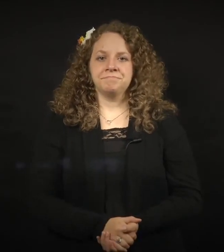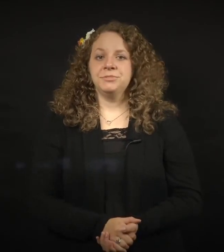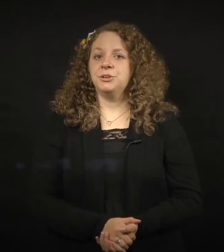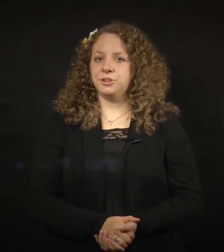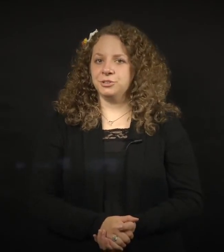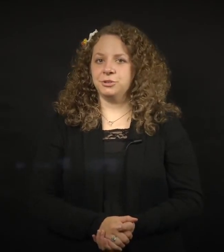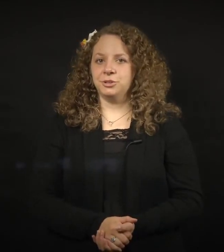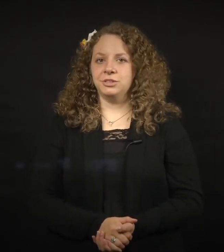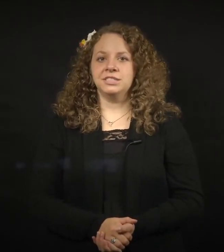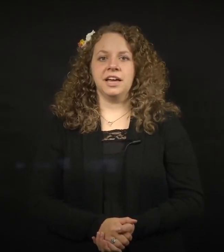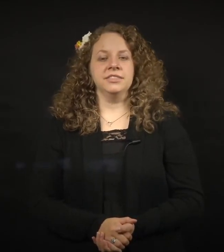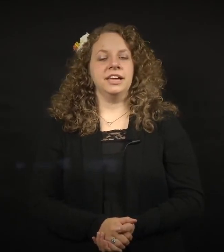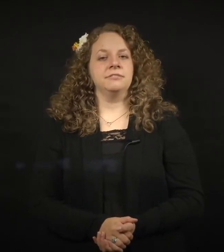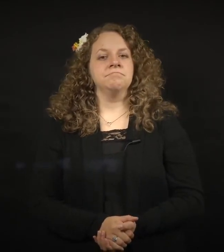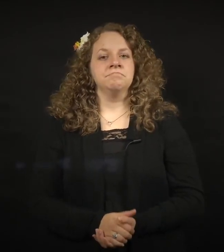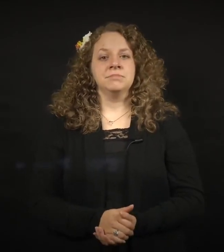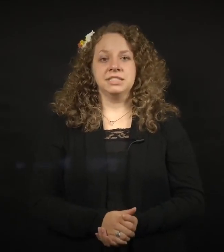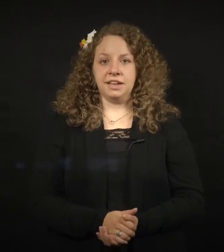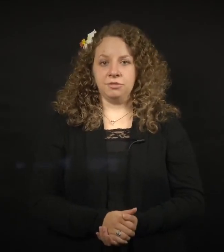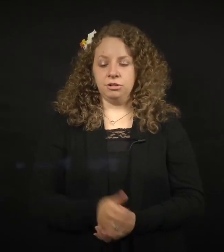You can also include a sign like several,